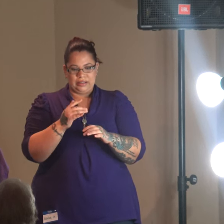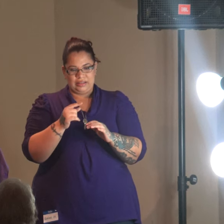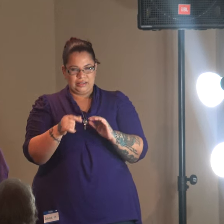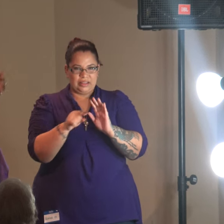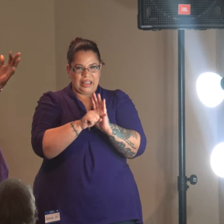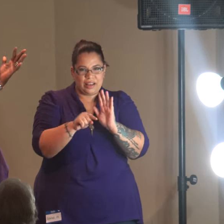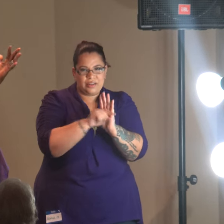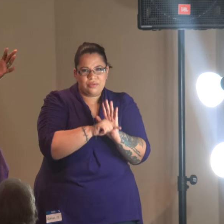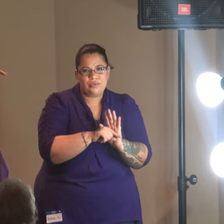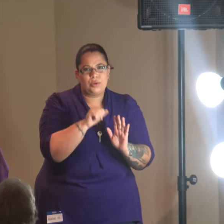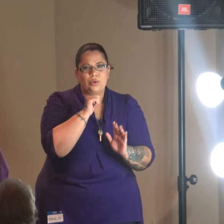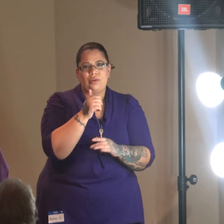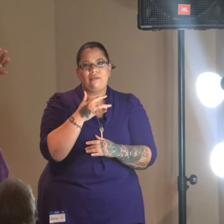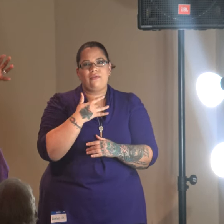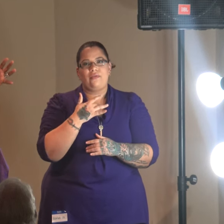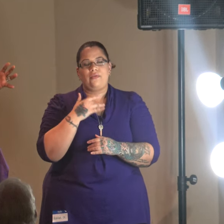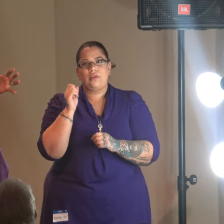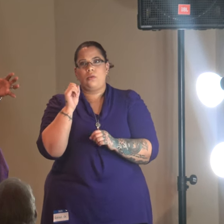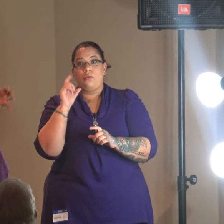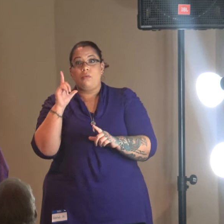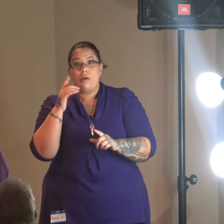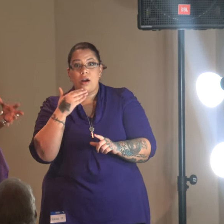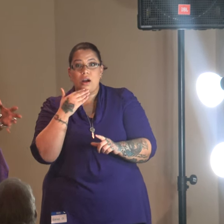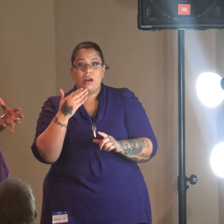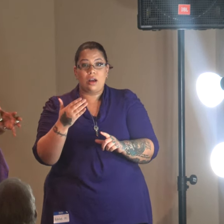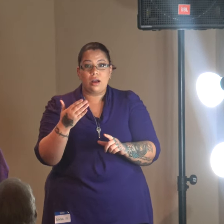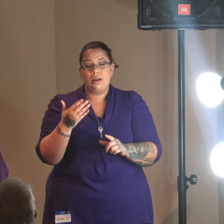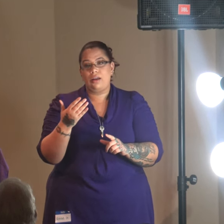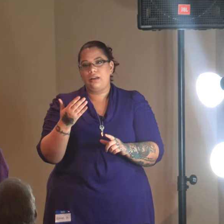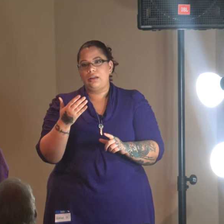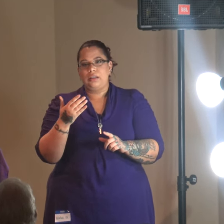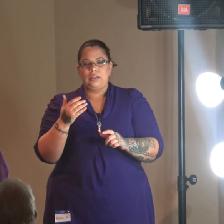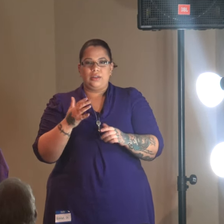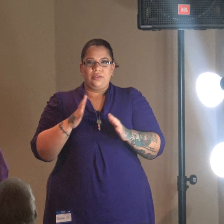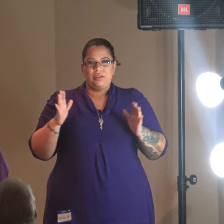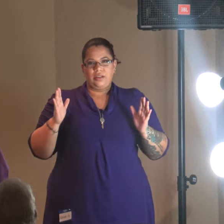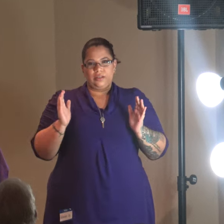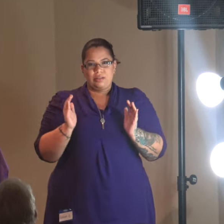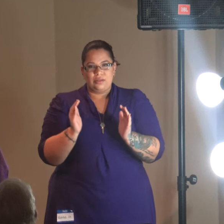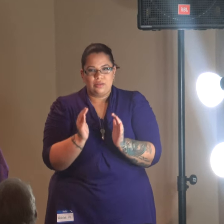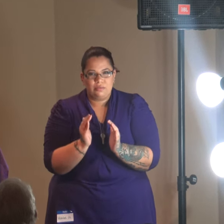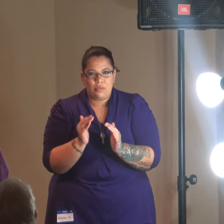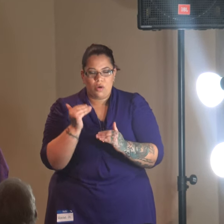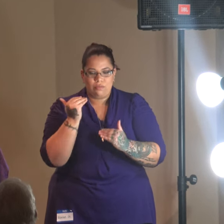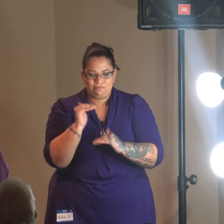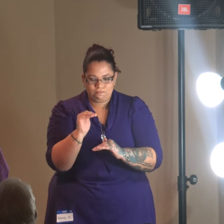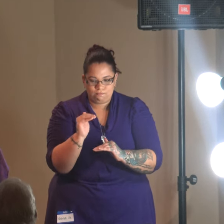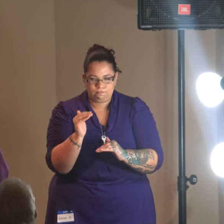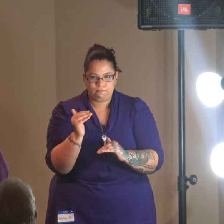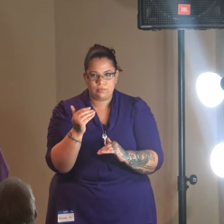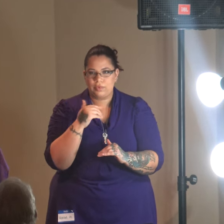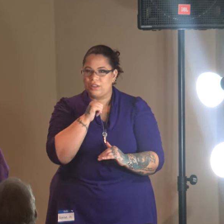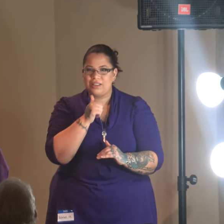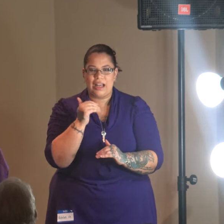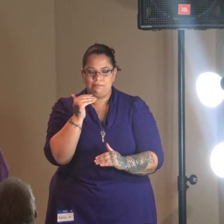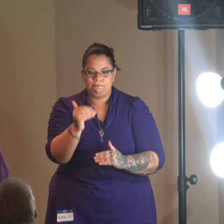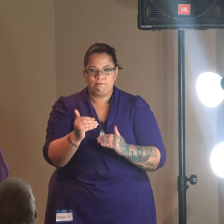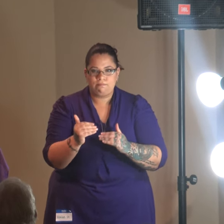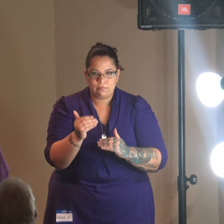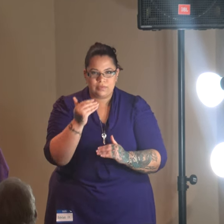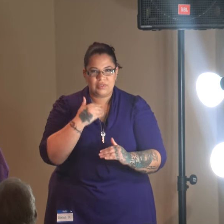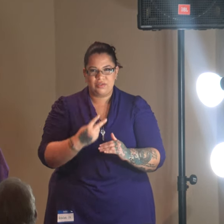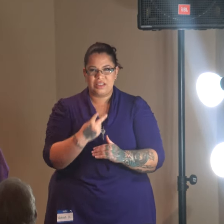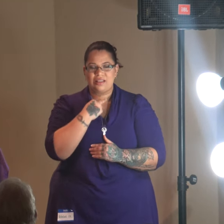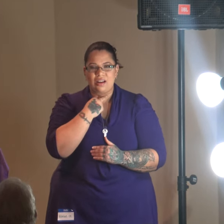You don't feel awake and wide open and expansive. You feel constricted and restricted and unable to move forward or stuck